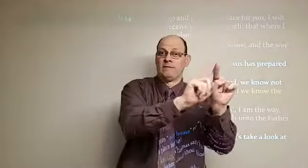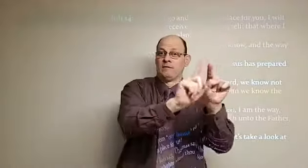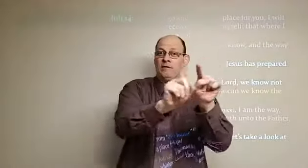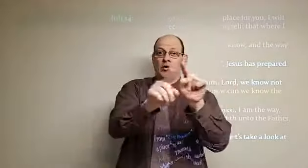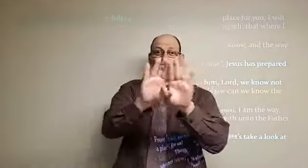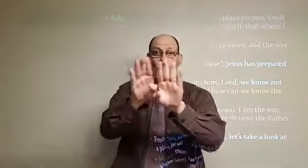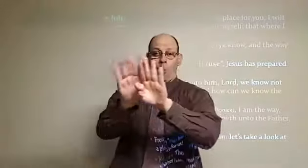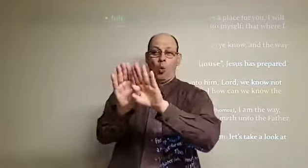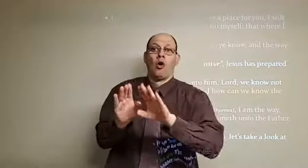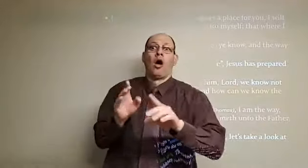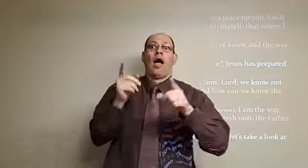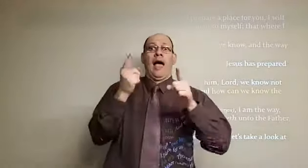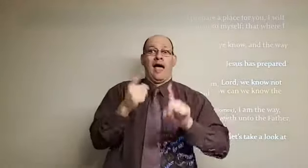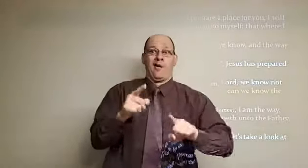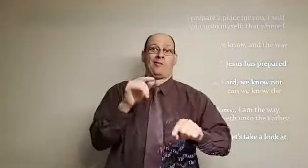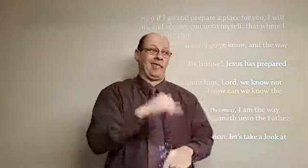and you know there was just different ways